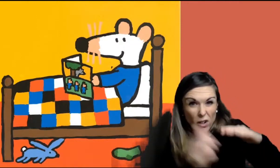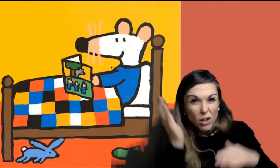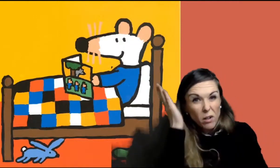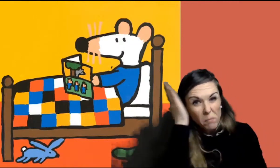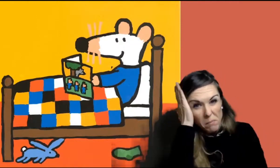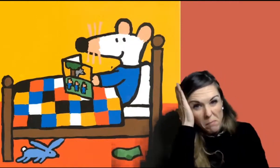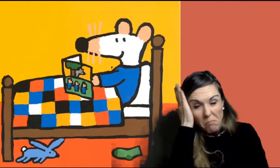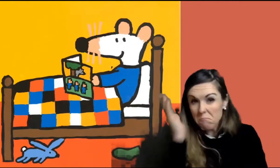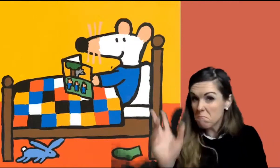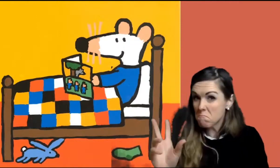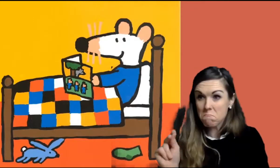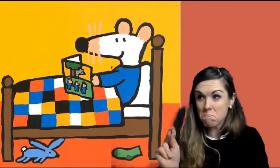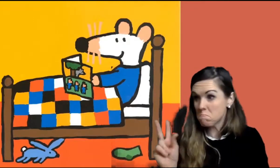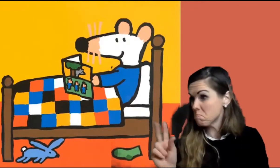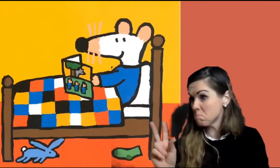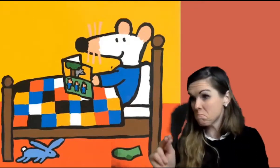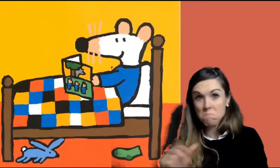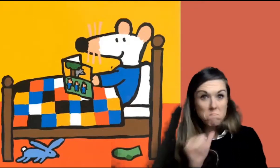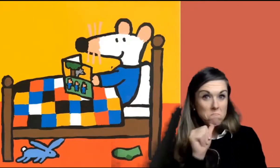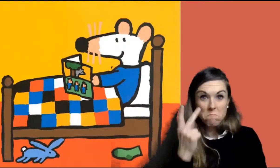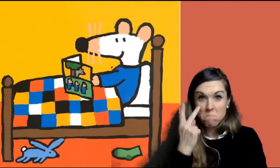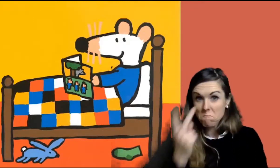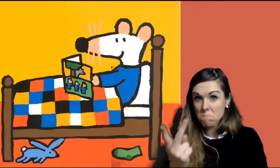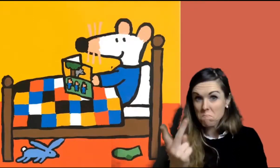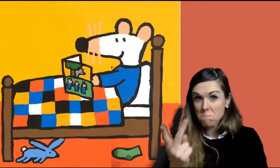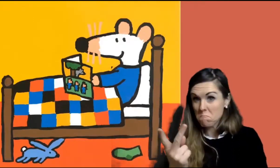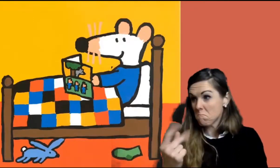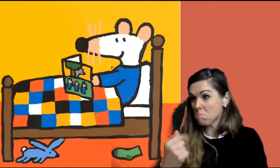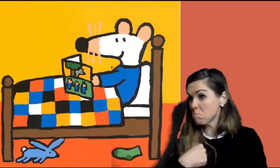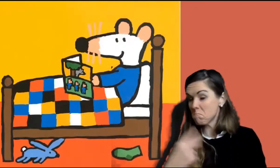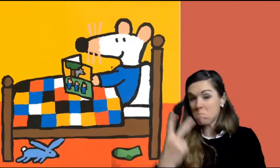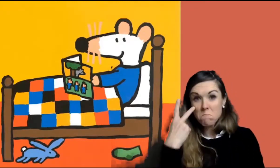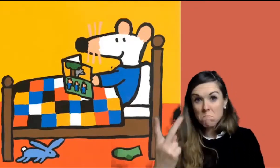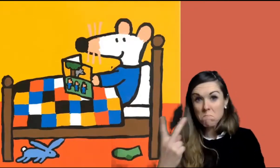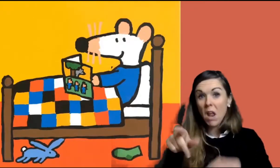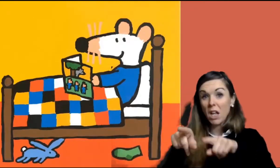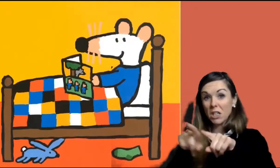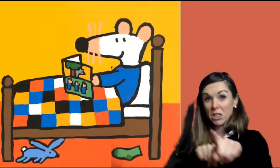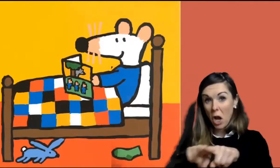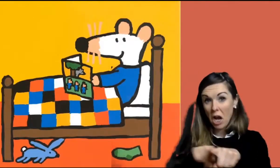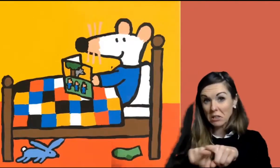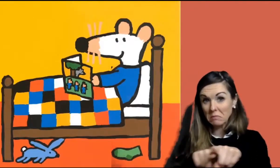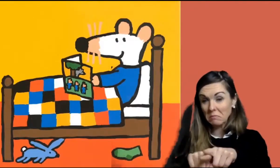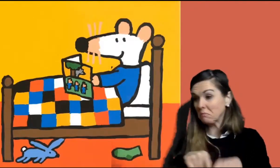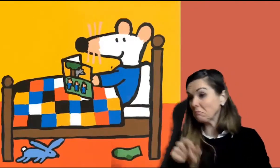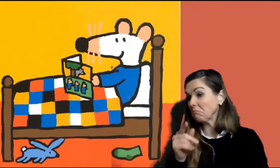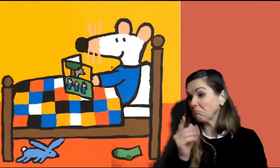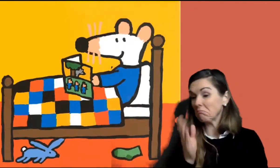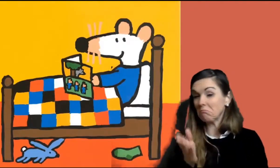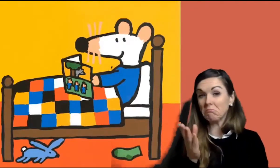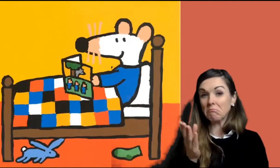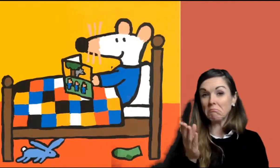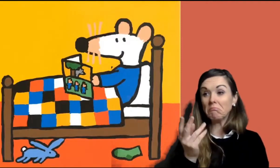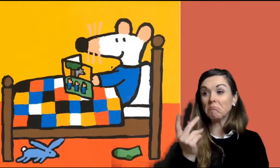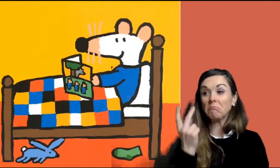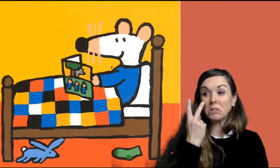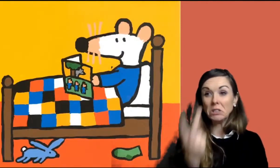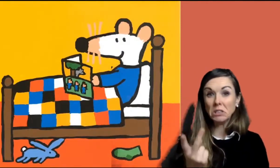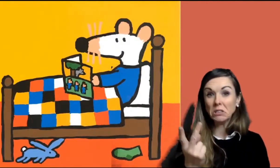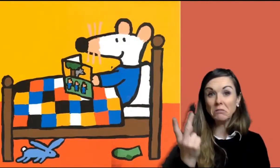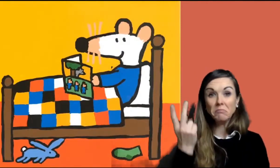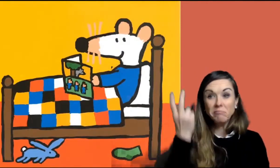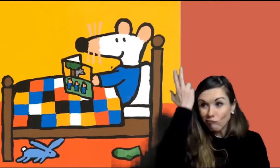they be? Maybe hidden under the bed? No, I don't see them there. Maisy sees